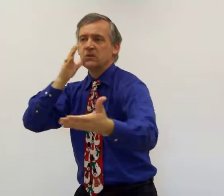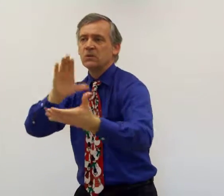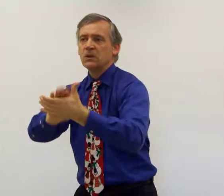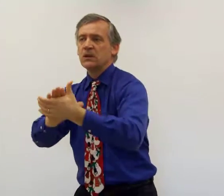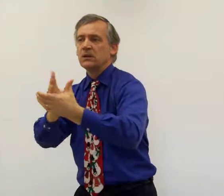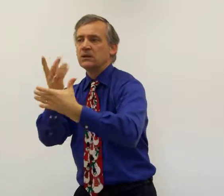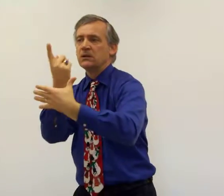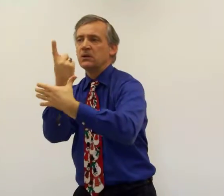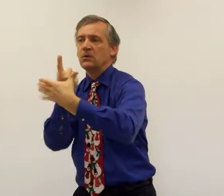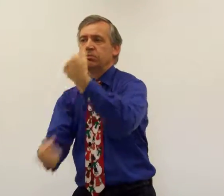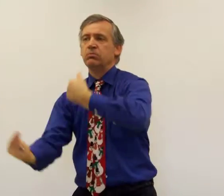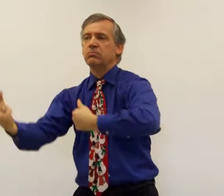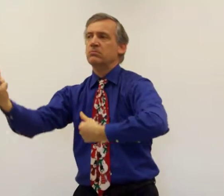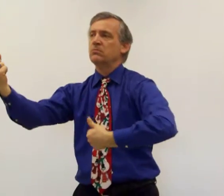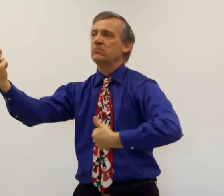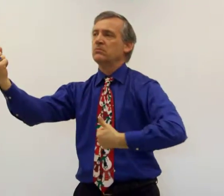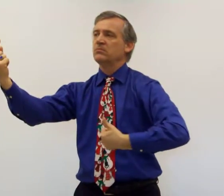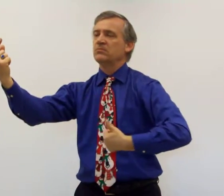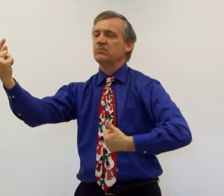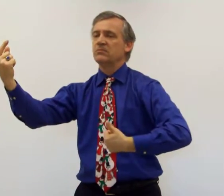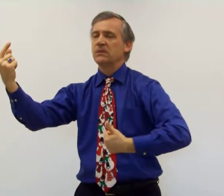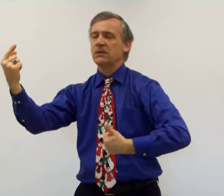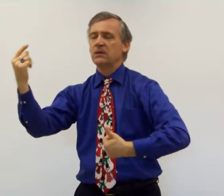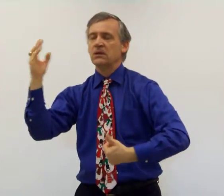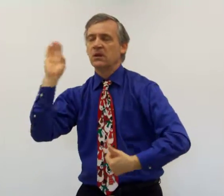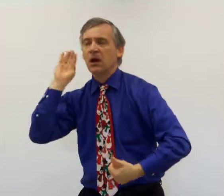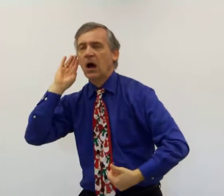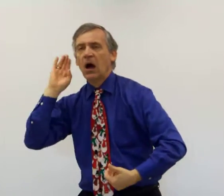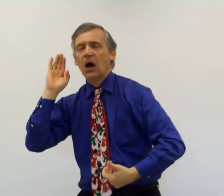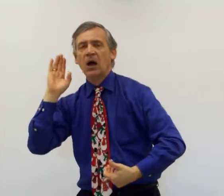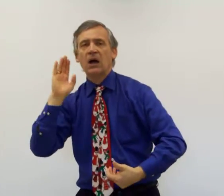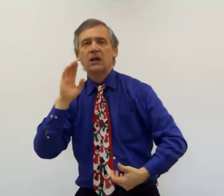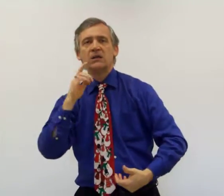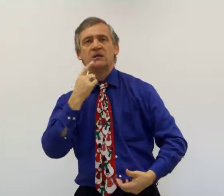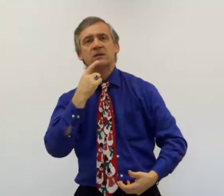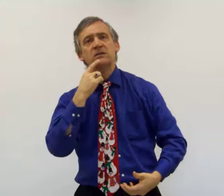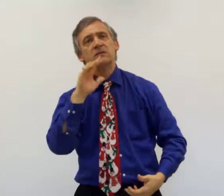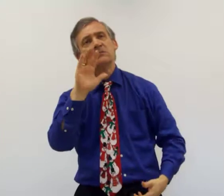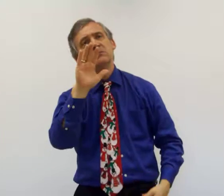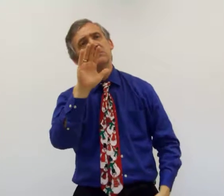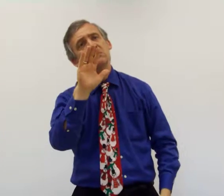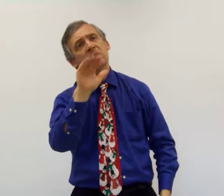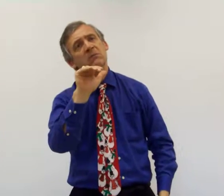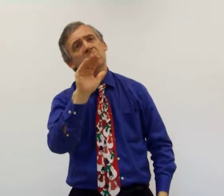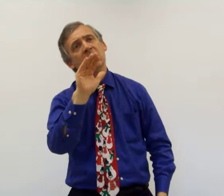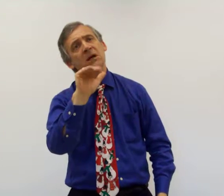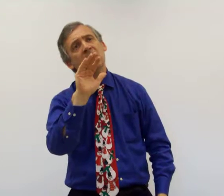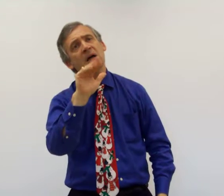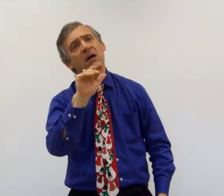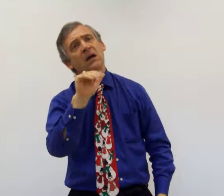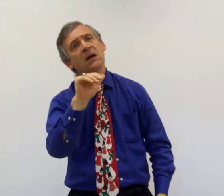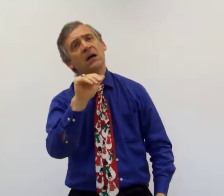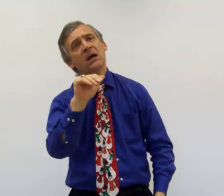to say, "Farewell," as she scattered into mist and was gone.